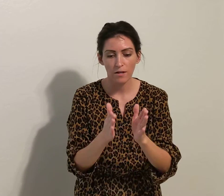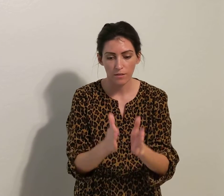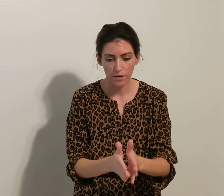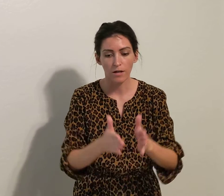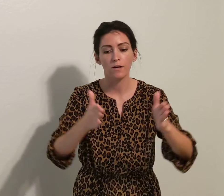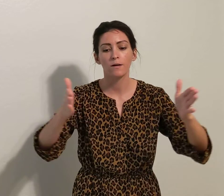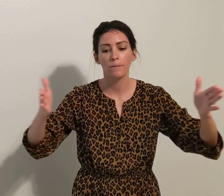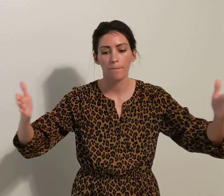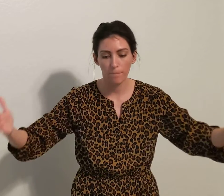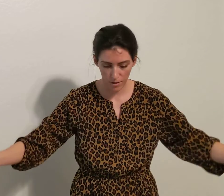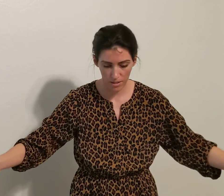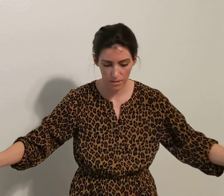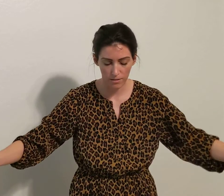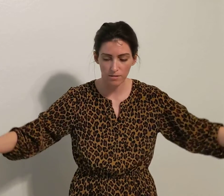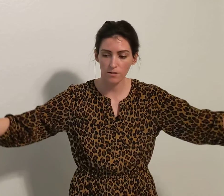the biggest